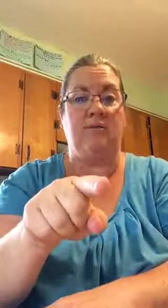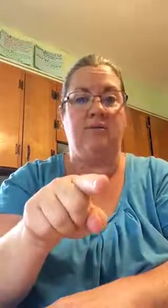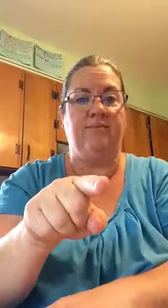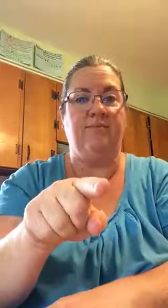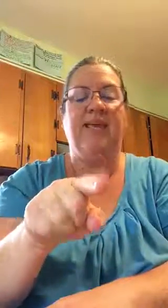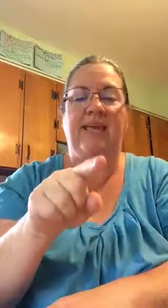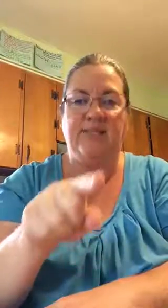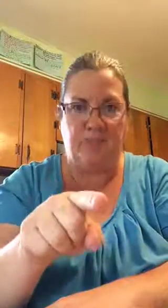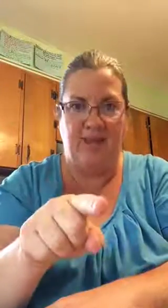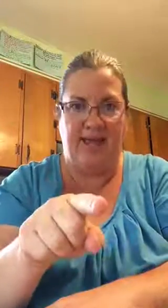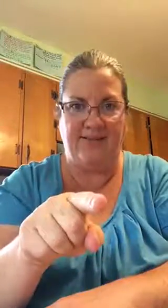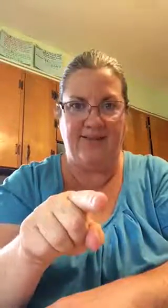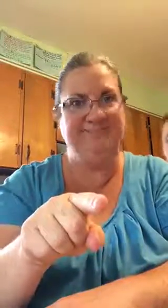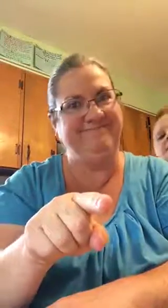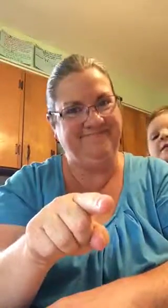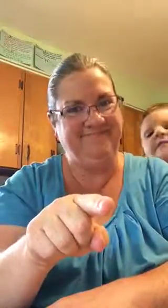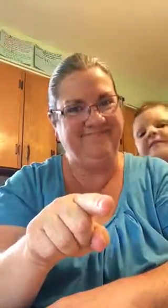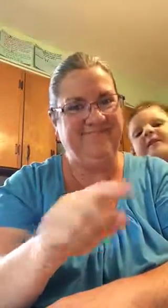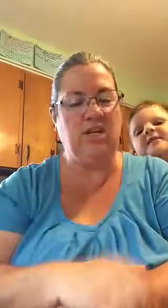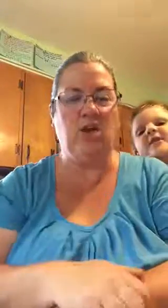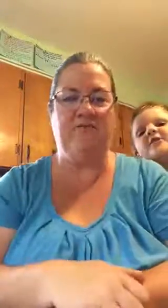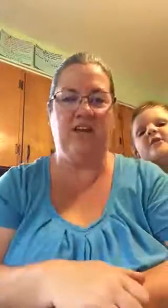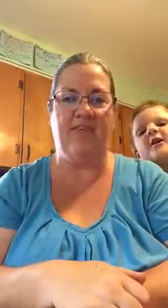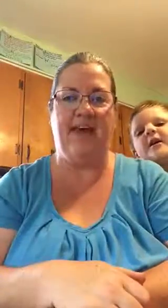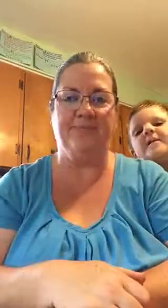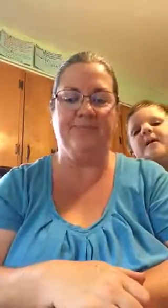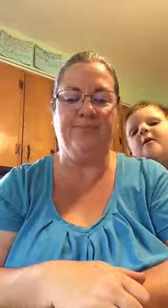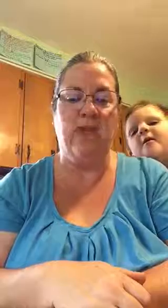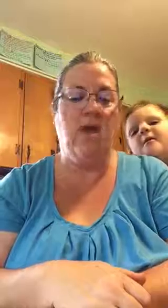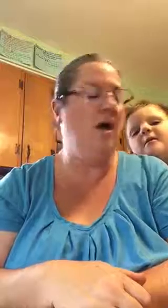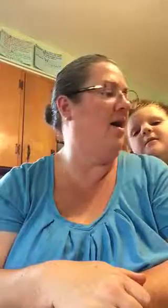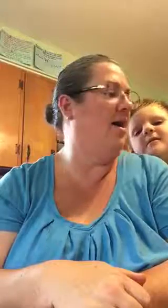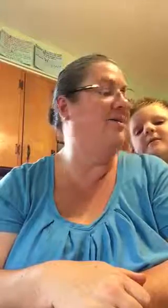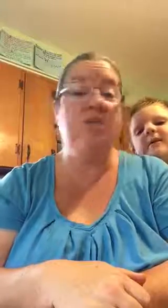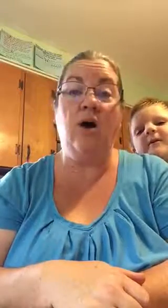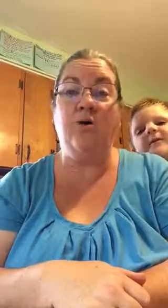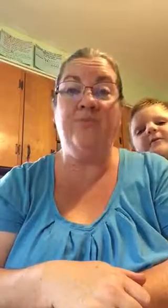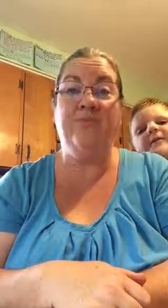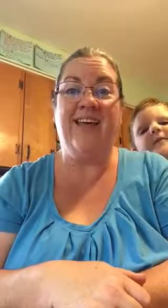about is polite. I know some things Go they're figure talking that. about. So